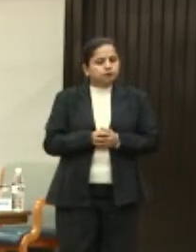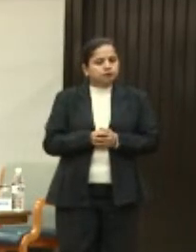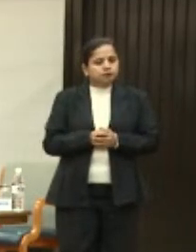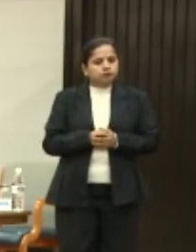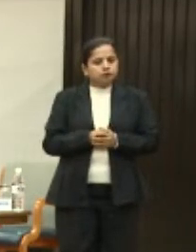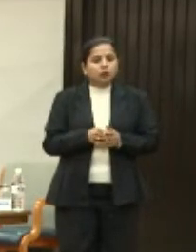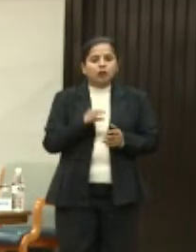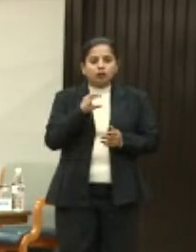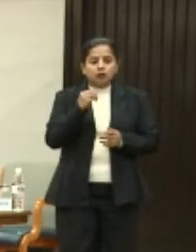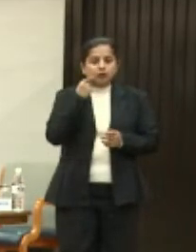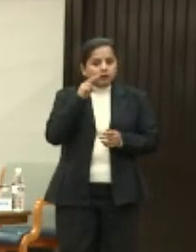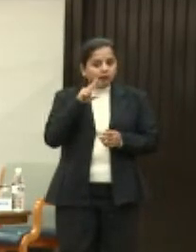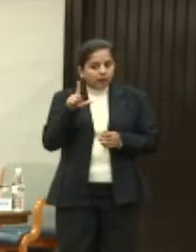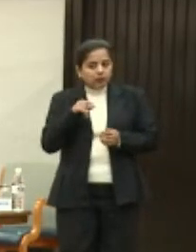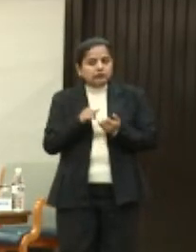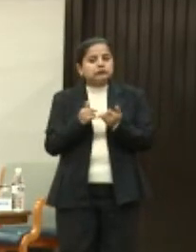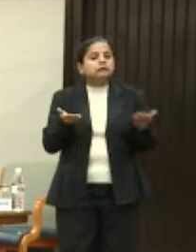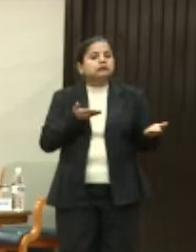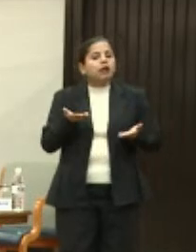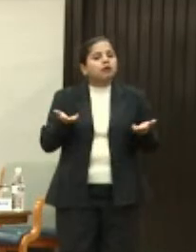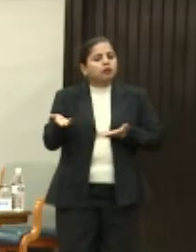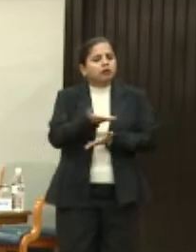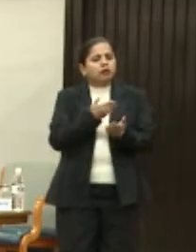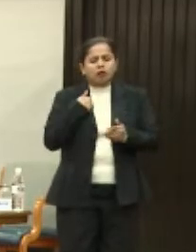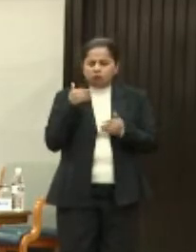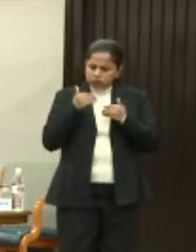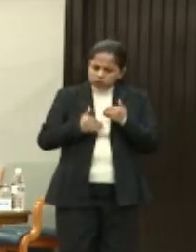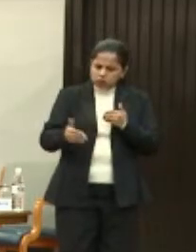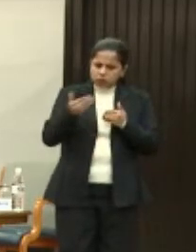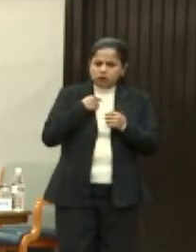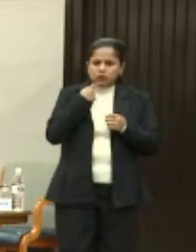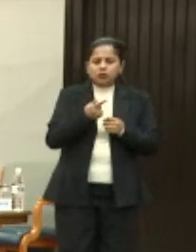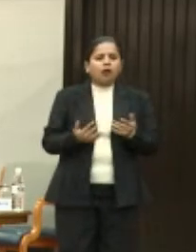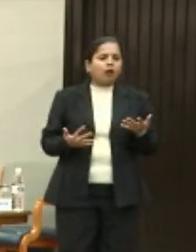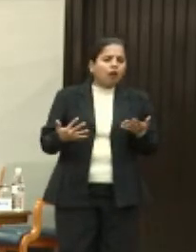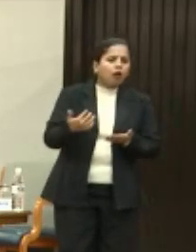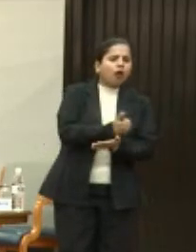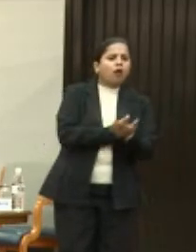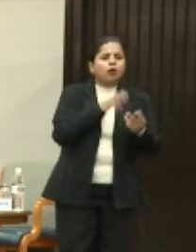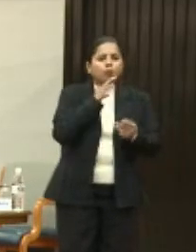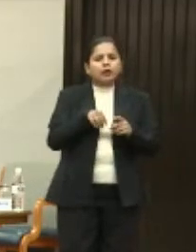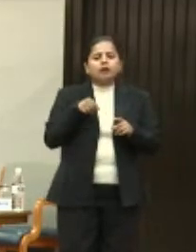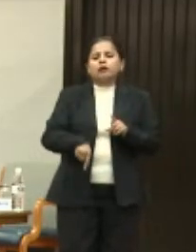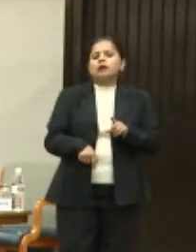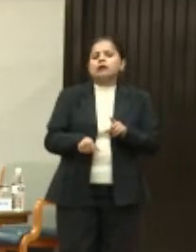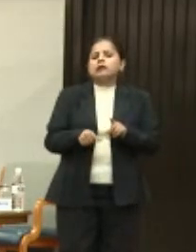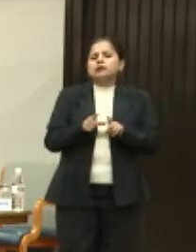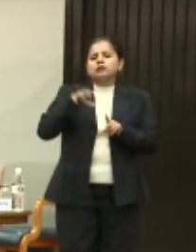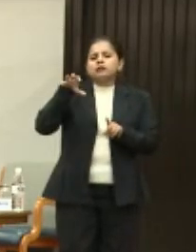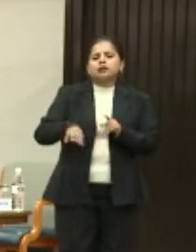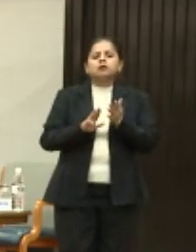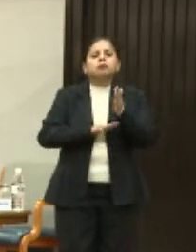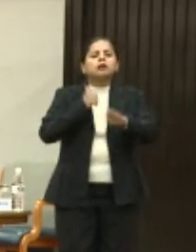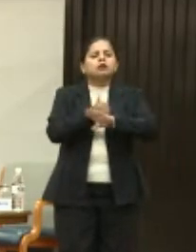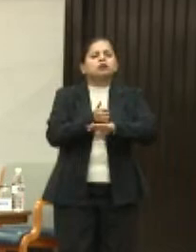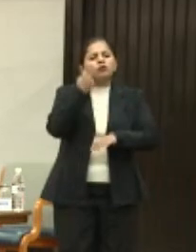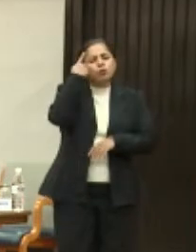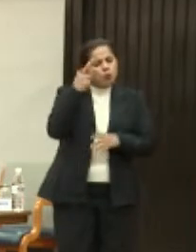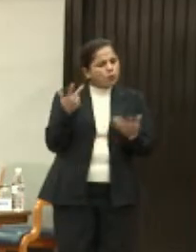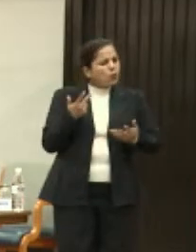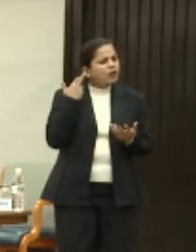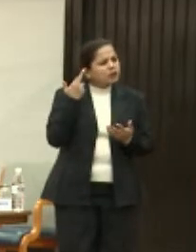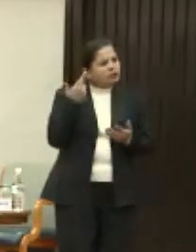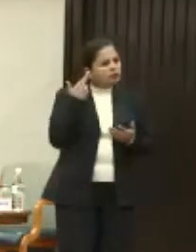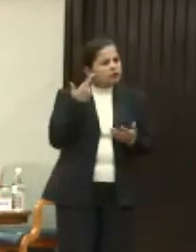civil services. We continue to say collector and district magistrate for what? What